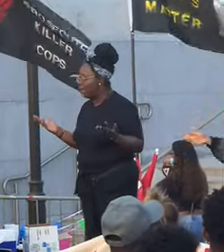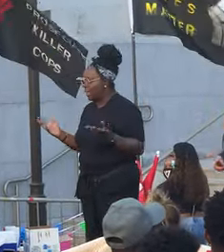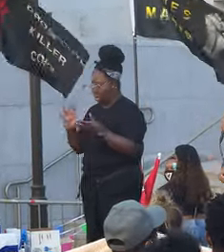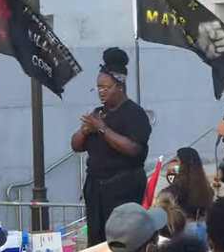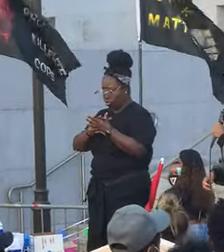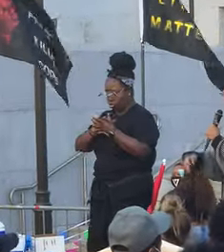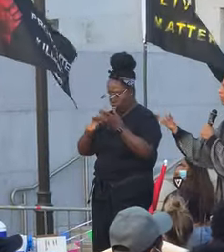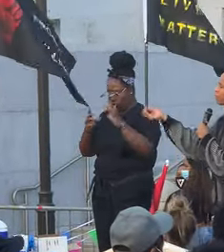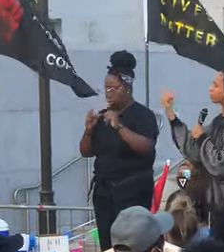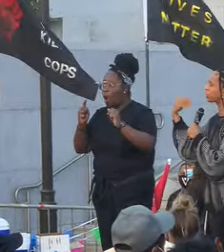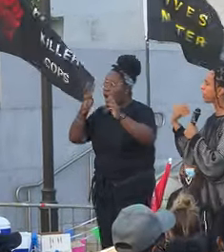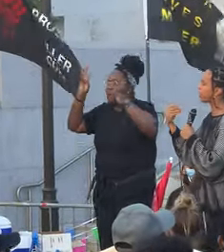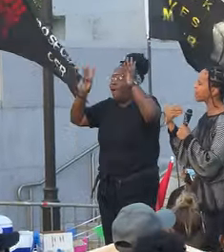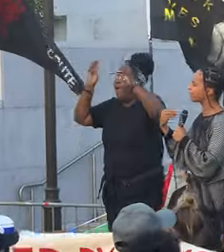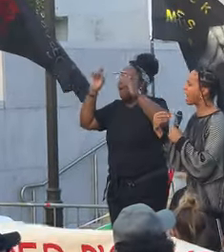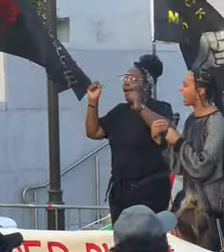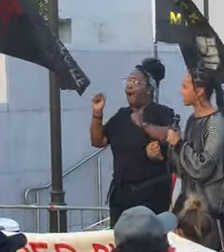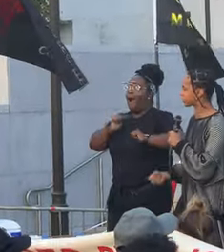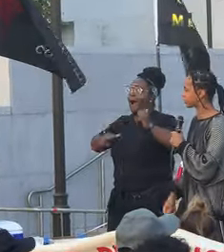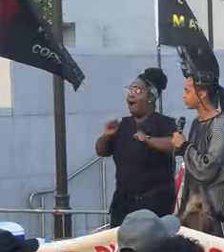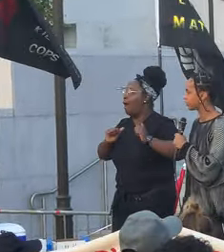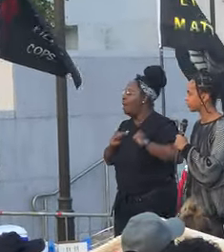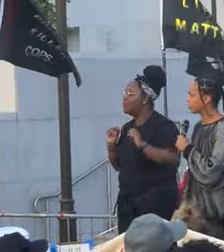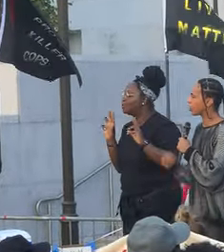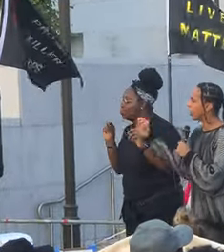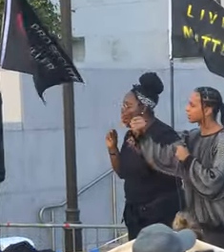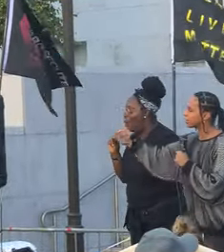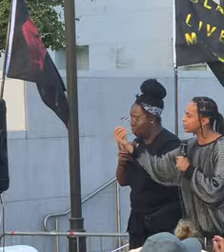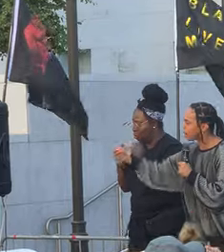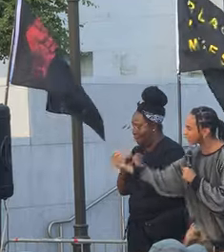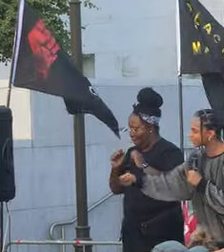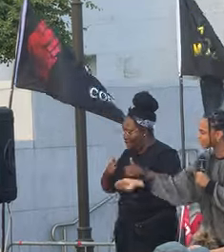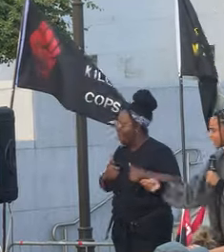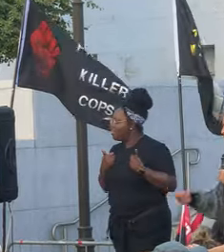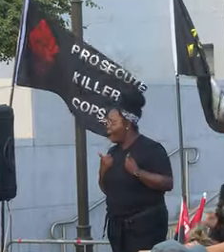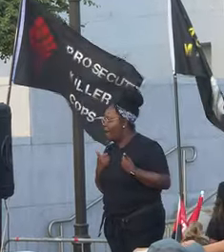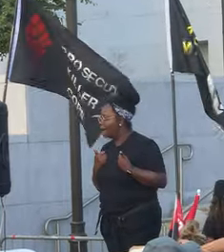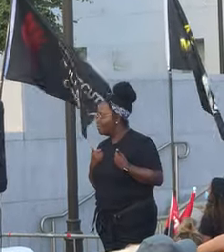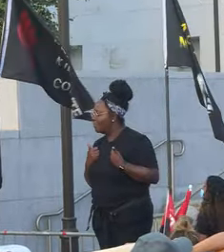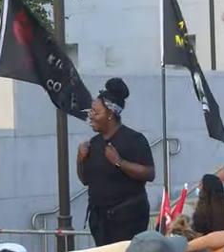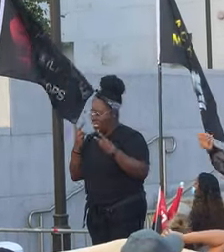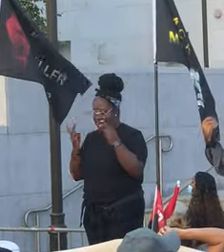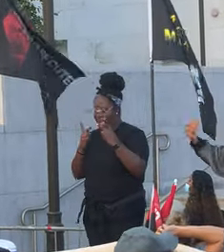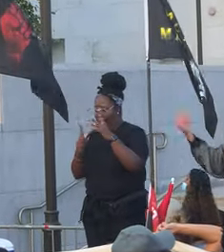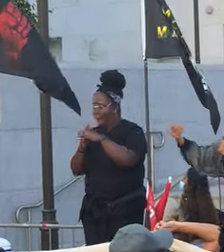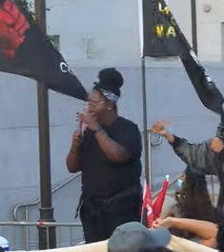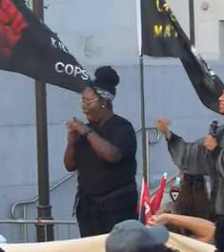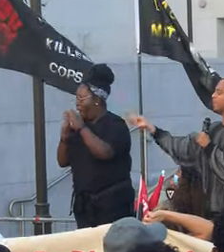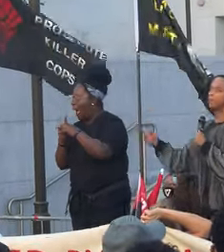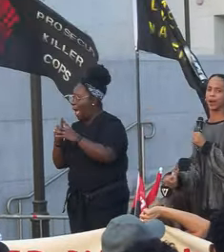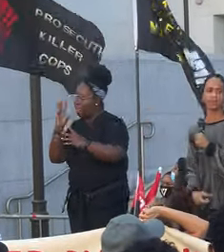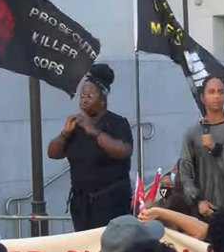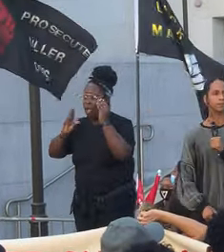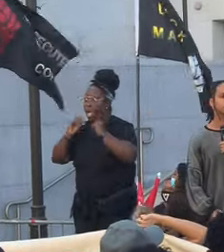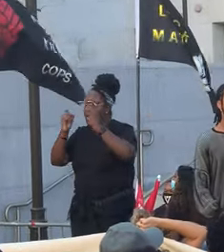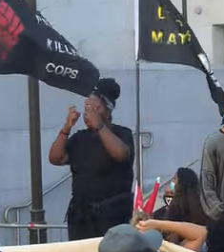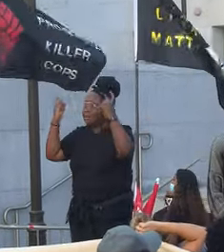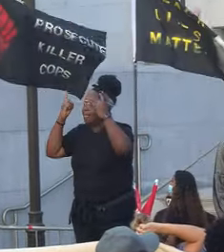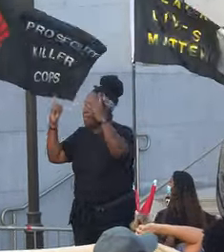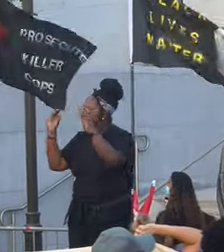that's created for entertainment, but the story of our lives, the ones that we don't get to see, the ones that we don't get to